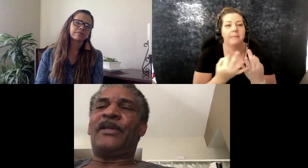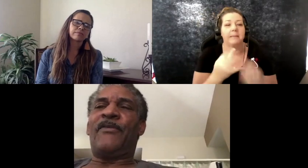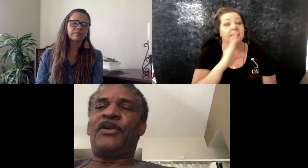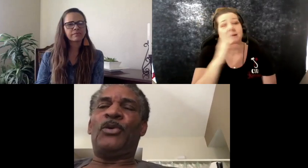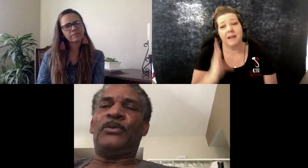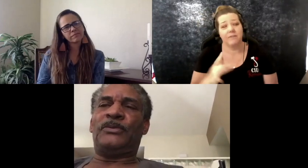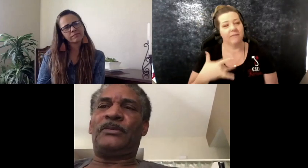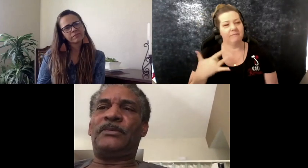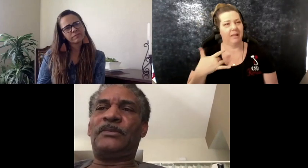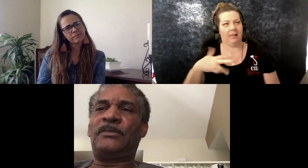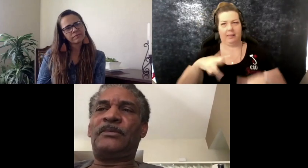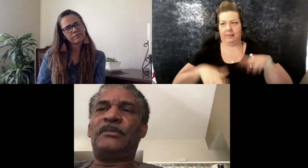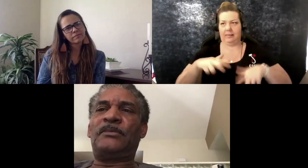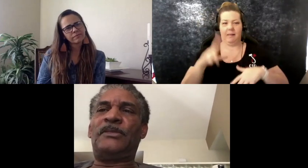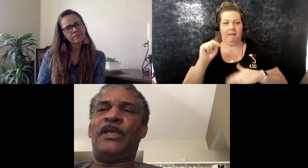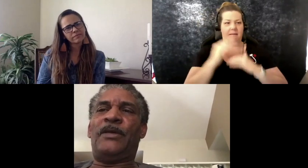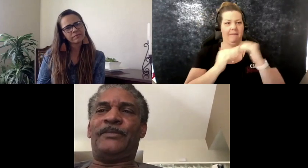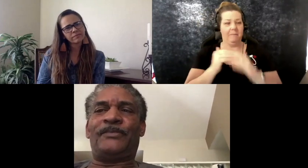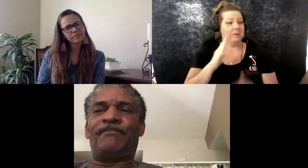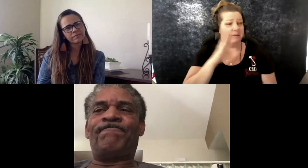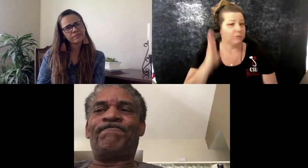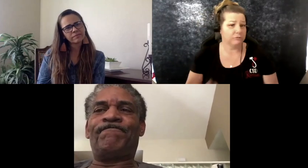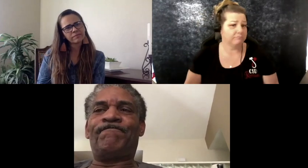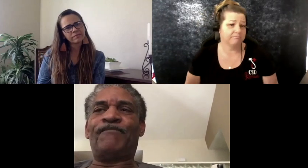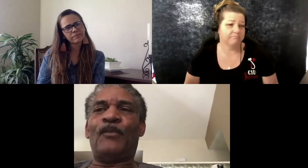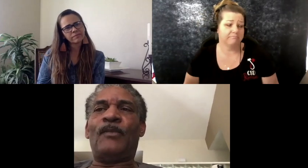feel uncomfortable. Yeah.